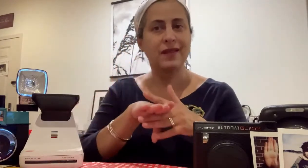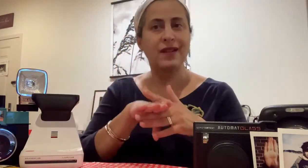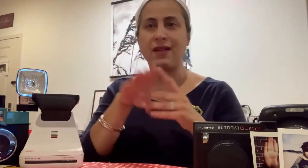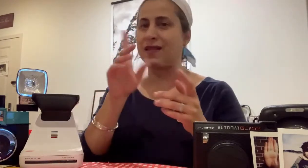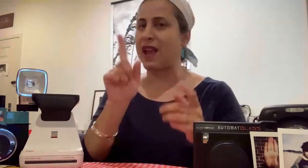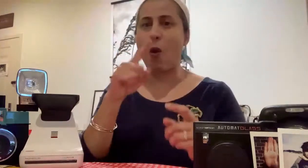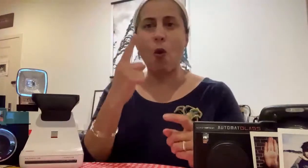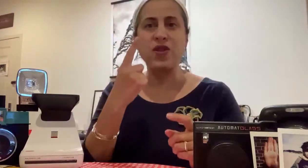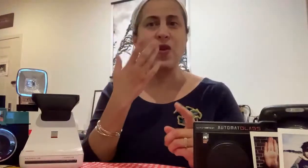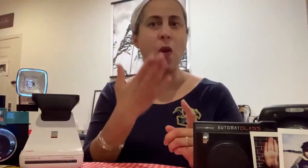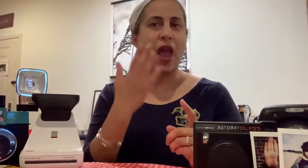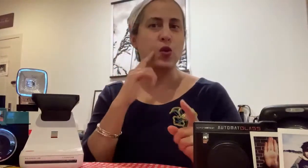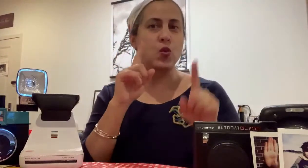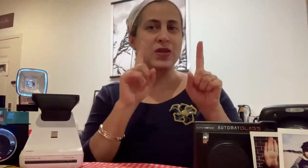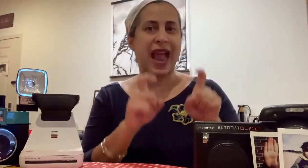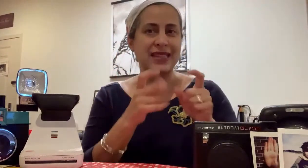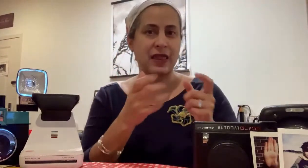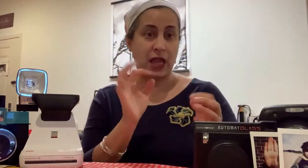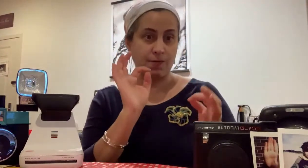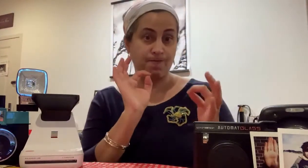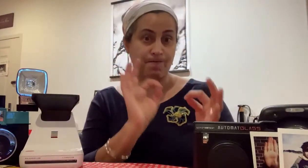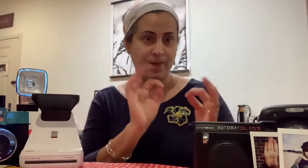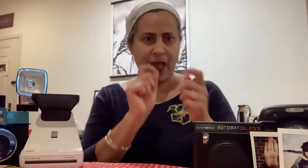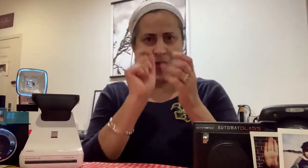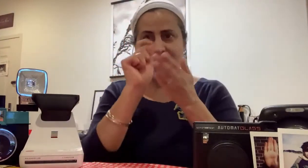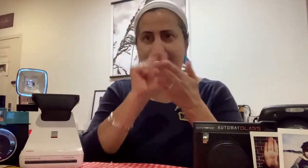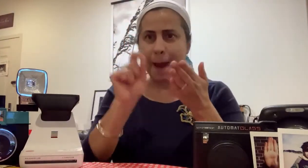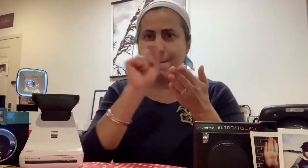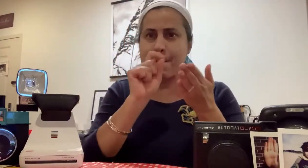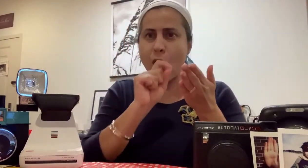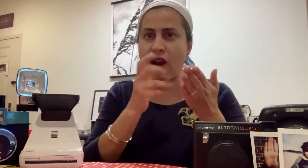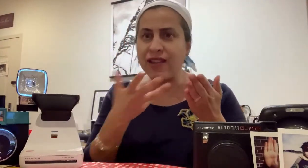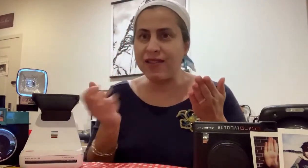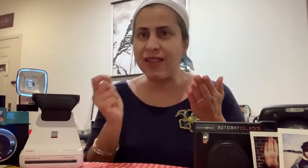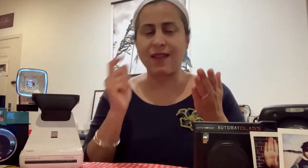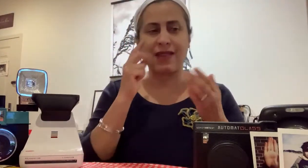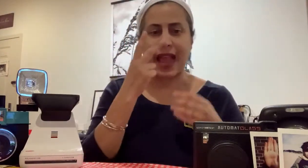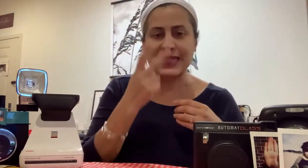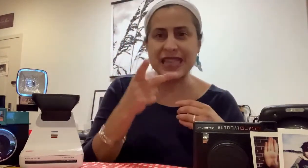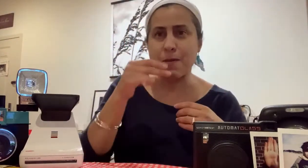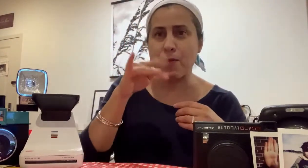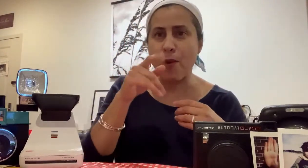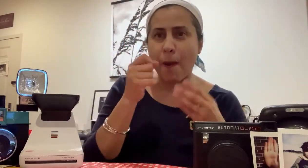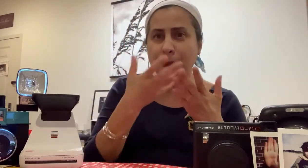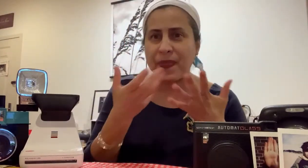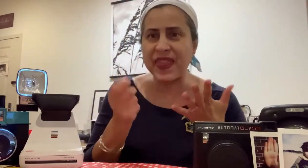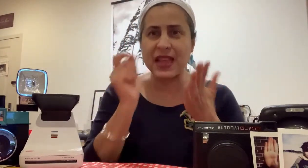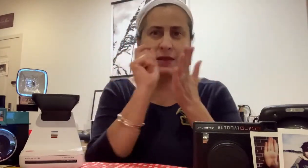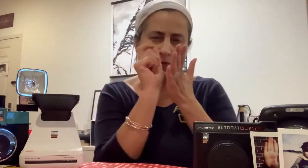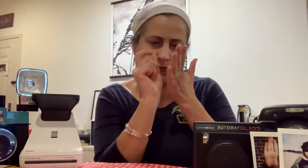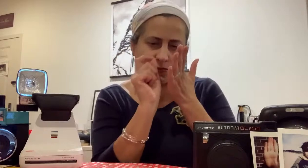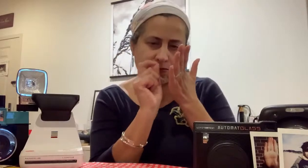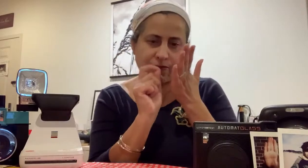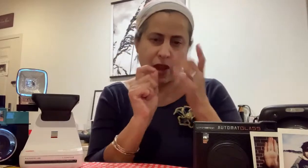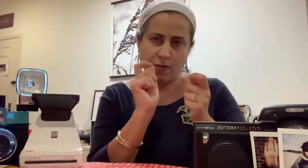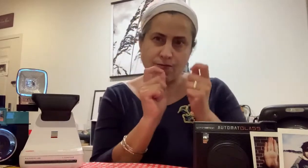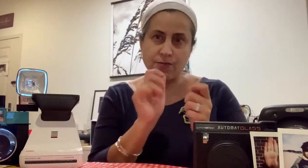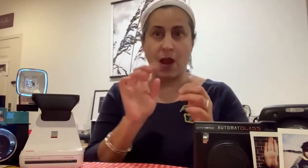But again, during that time, we were only using Polaroids. So you had to make your markings, you had to